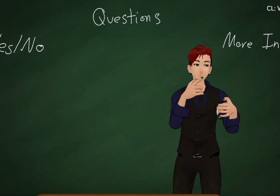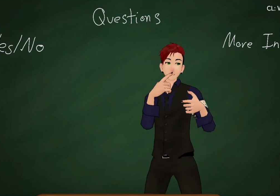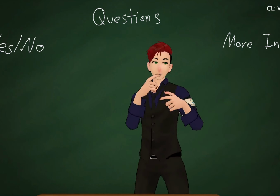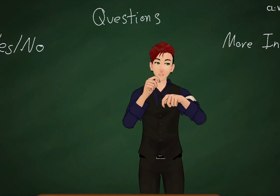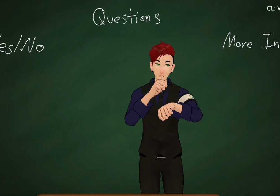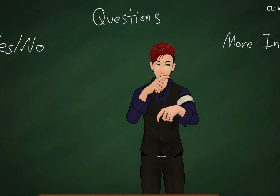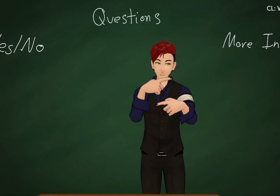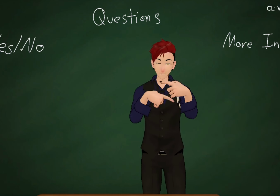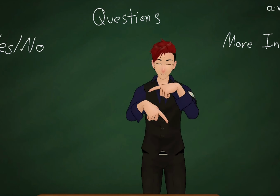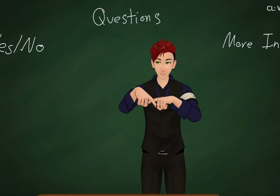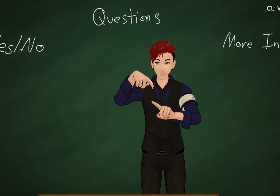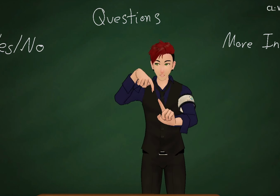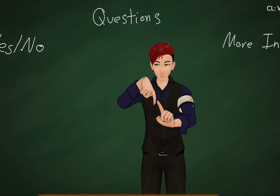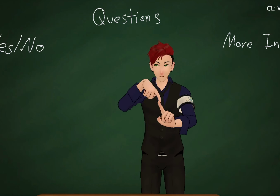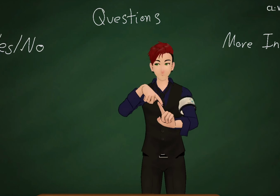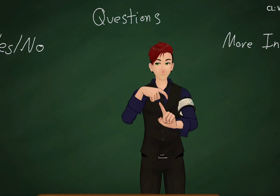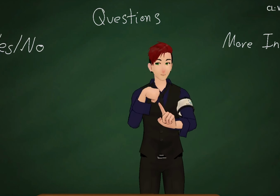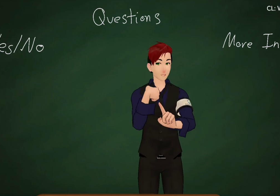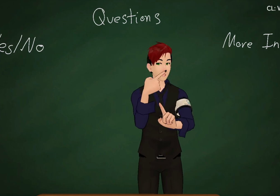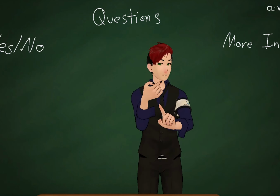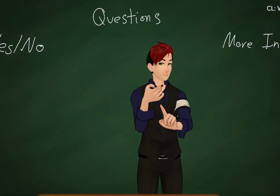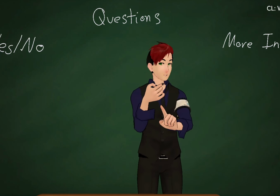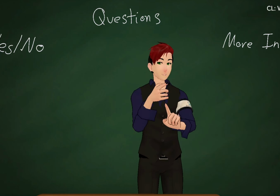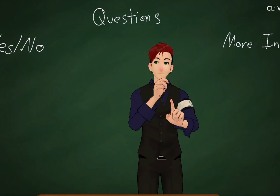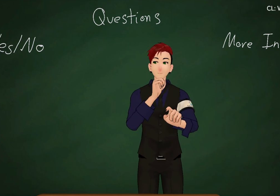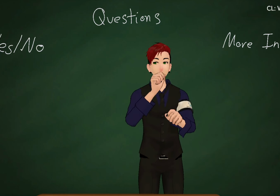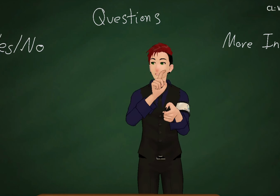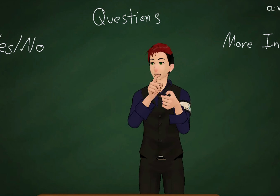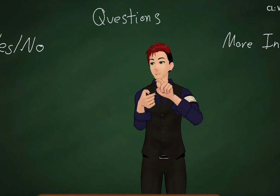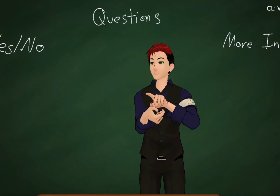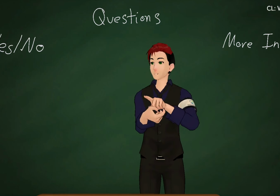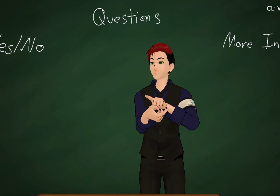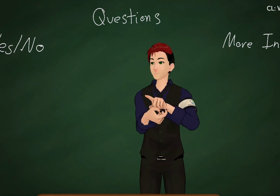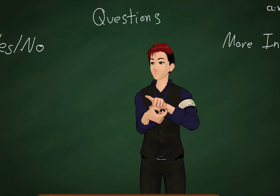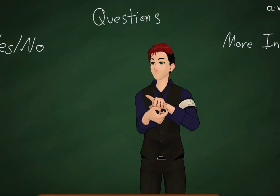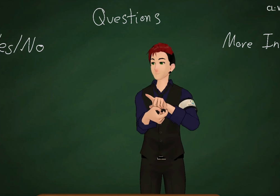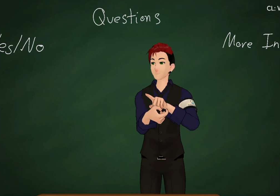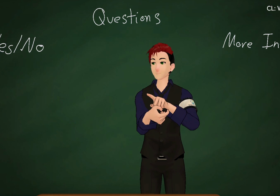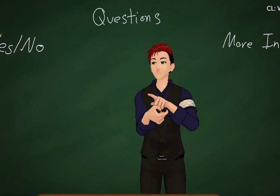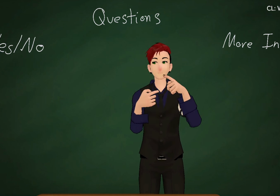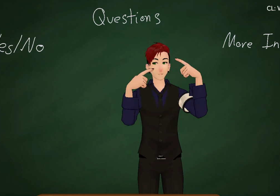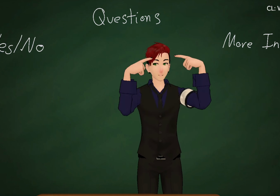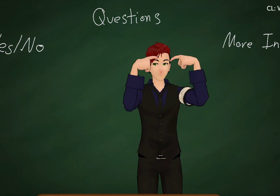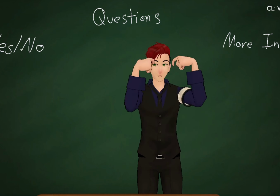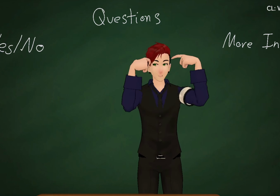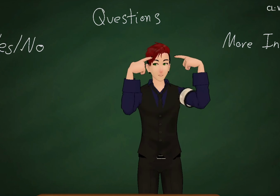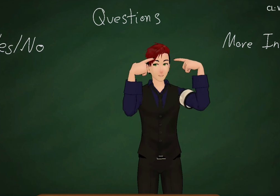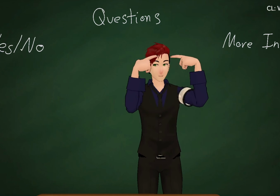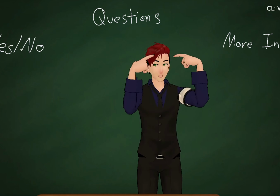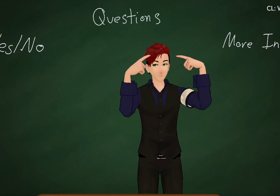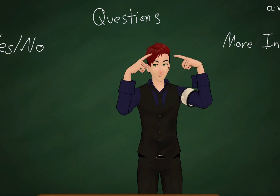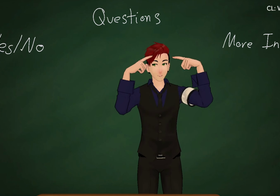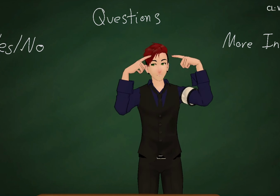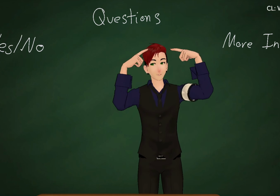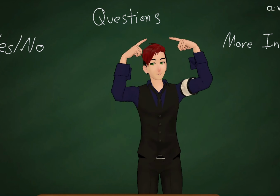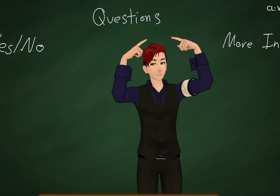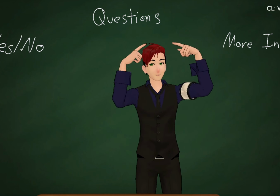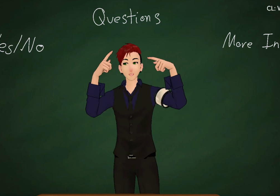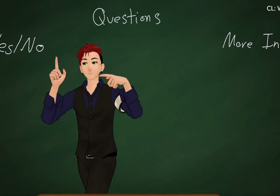The actual sign that I said does not change. It's all in your eyebrows. If they are up,